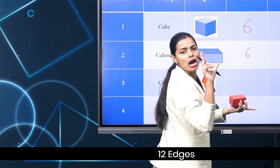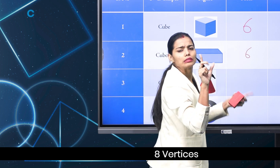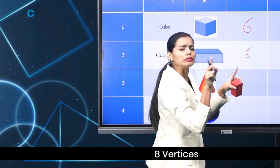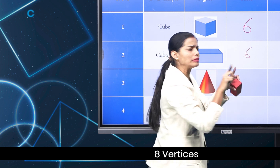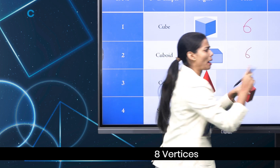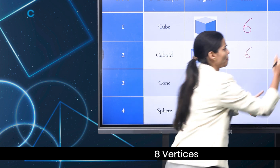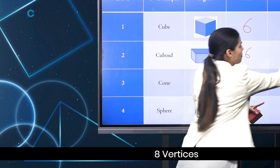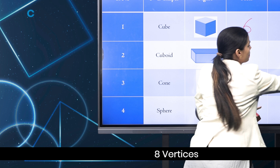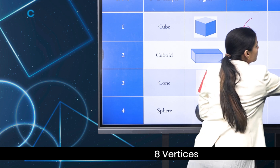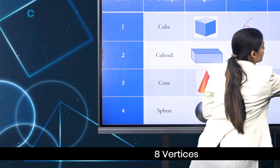8 vertices.